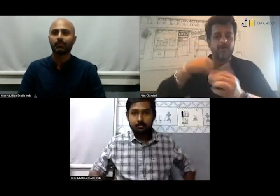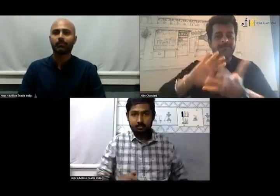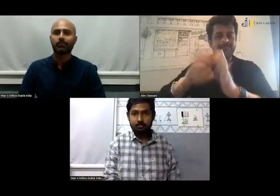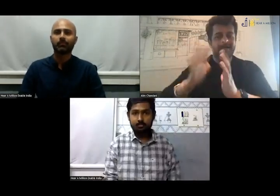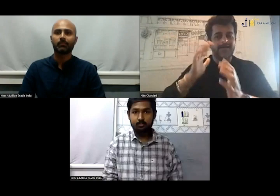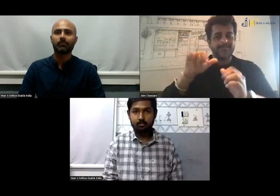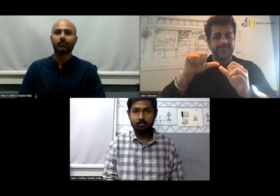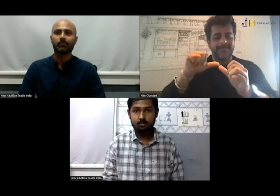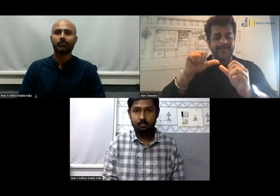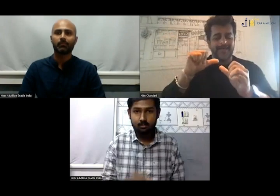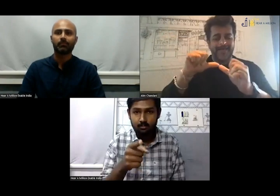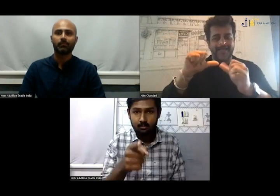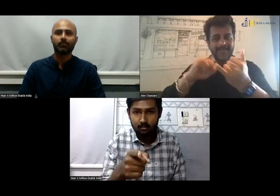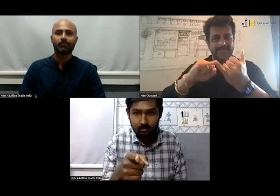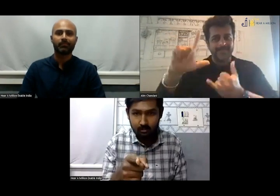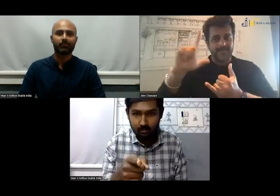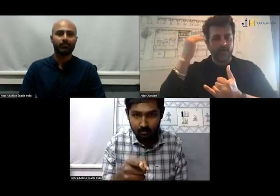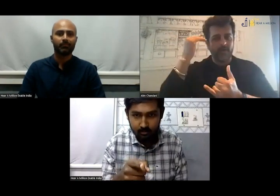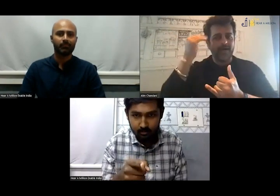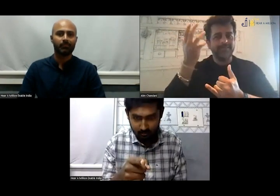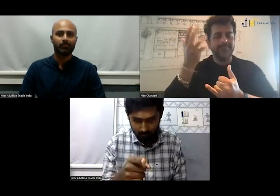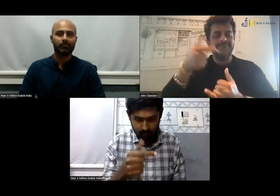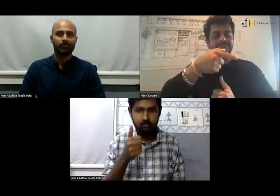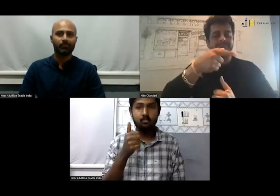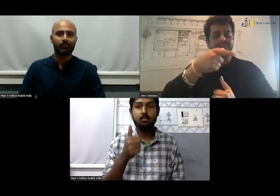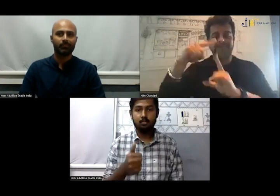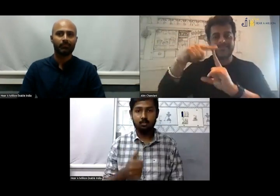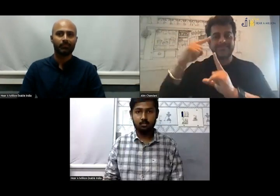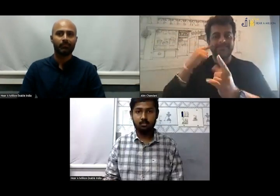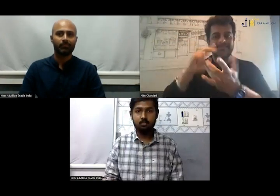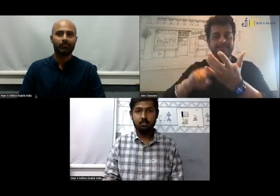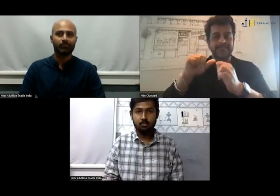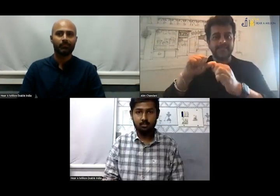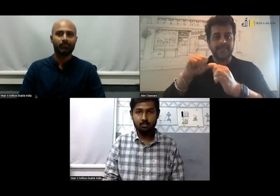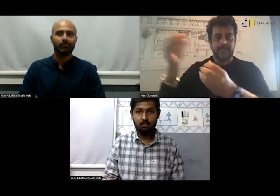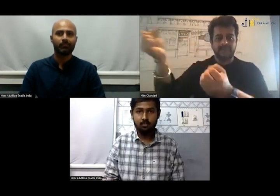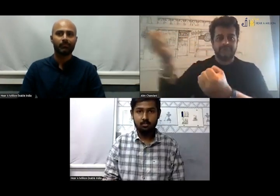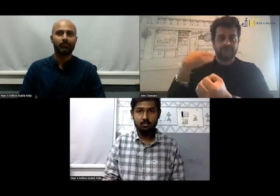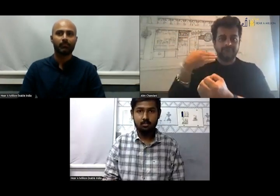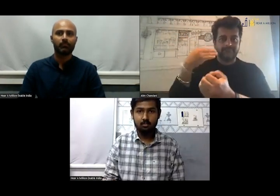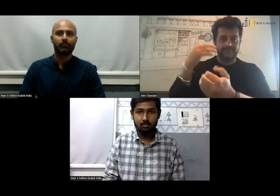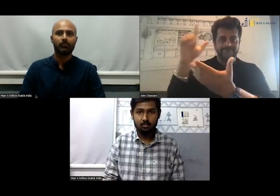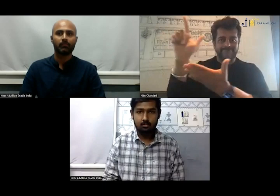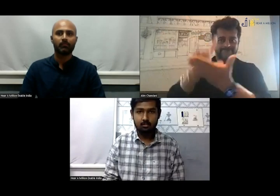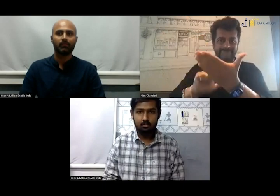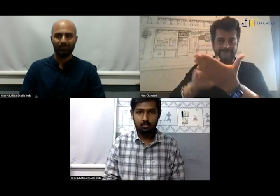Yeah. So I'll just let me inform you. I will be doing ASL. Why? Because